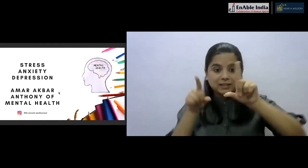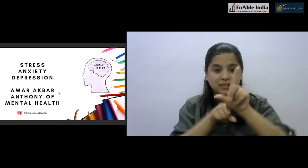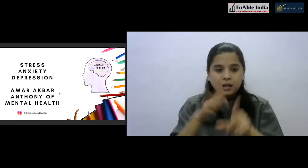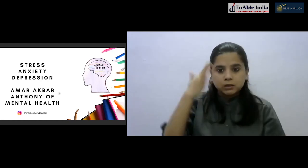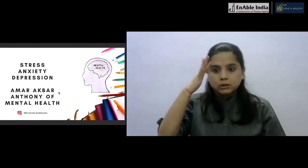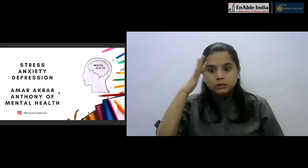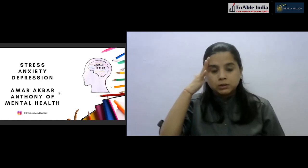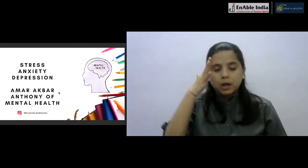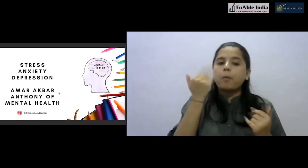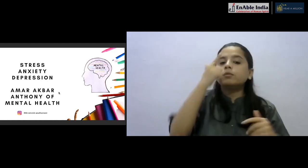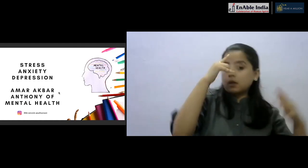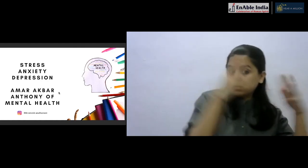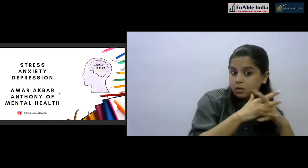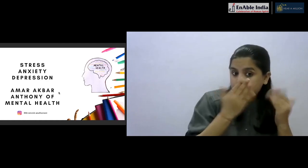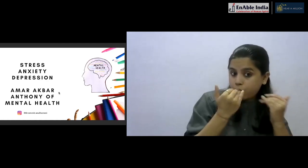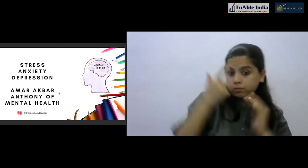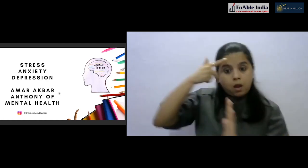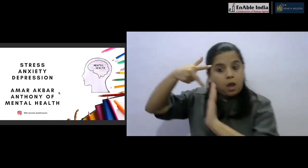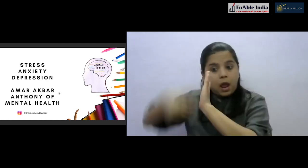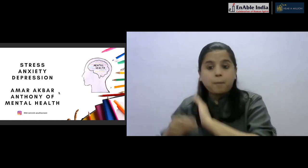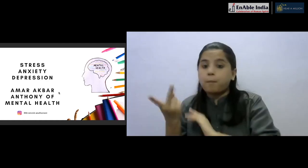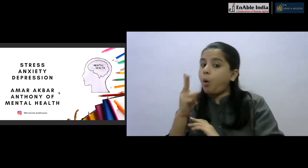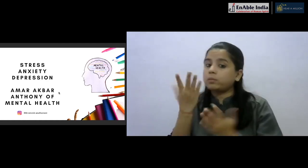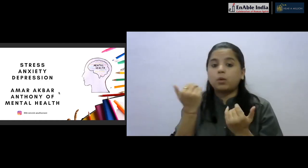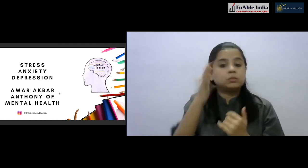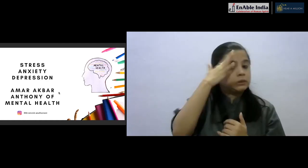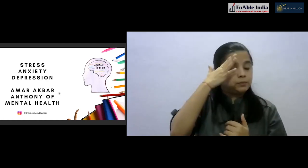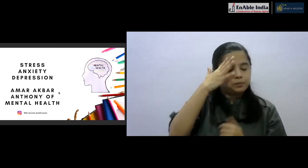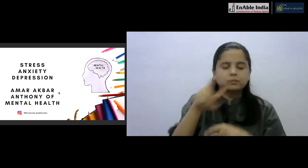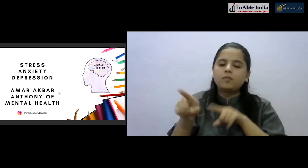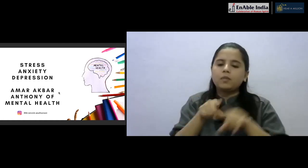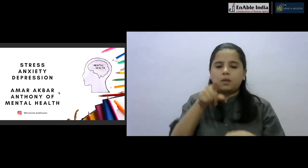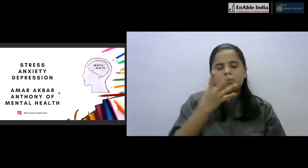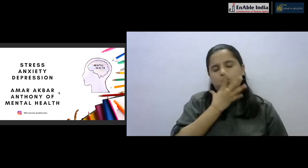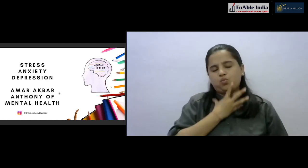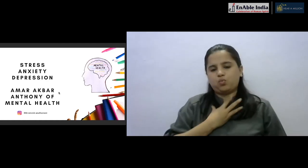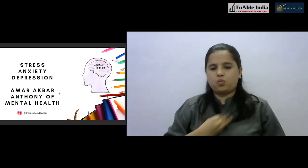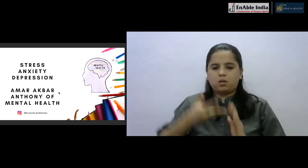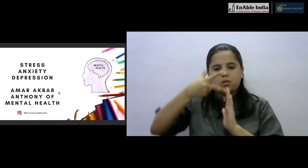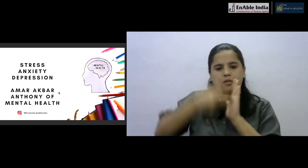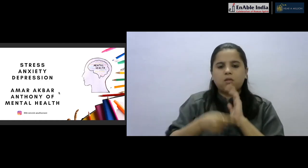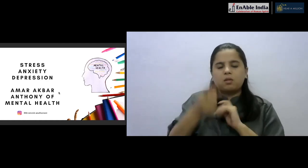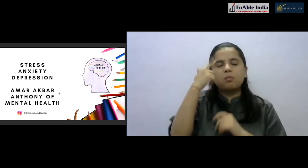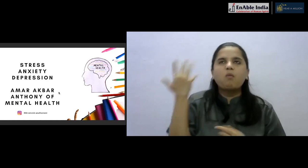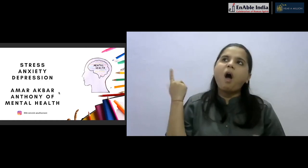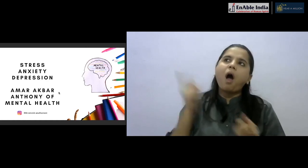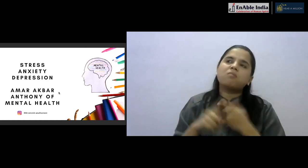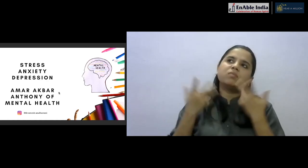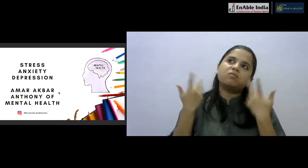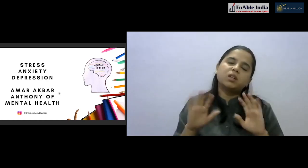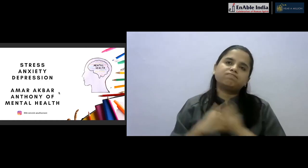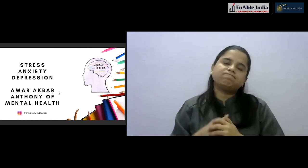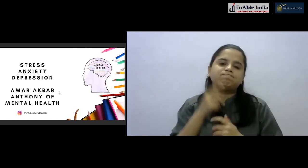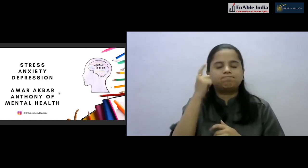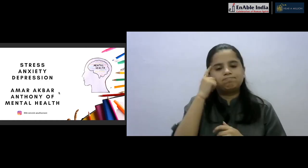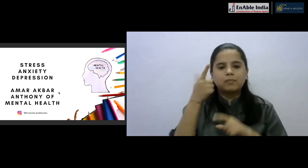depression. So let's say you are sad or depressed about a thing that has happened. Let's say someone